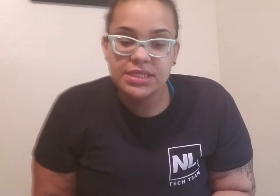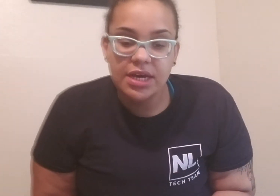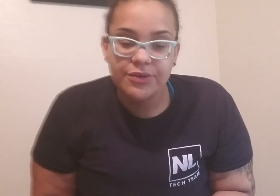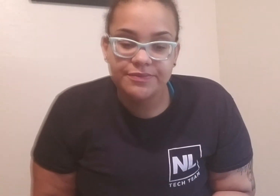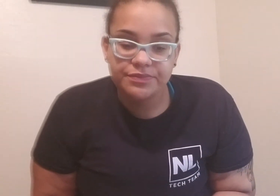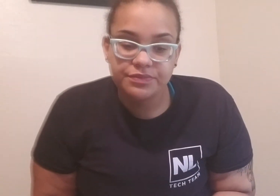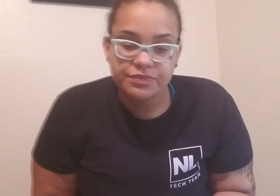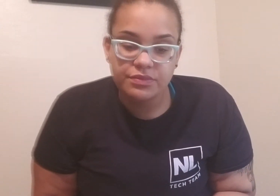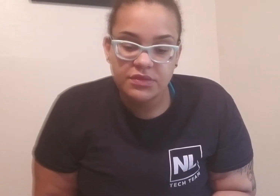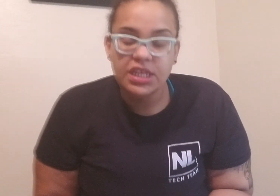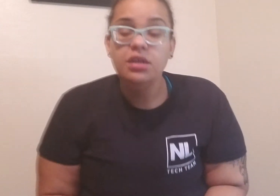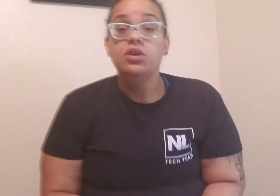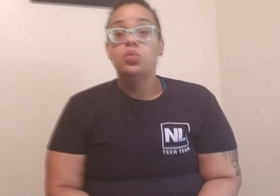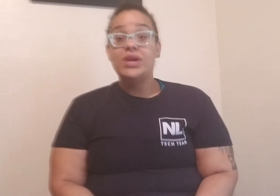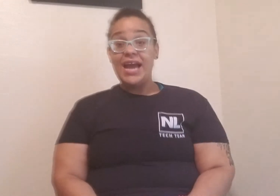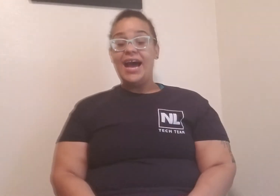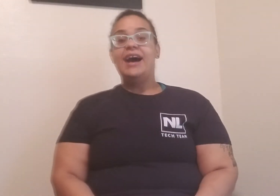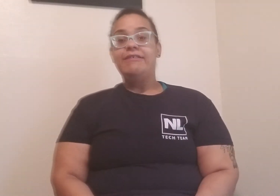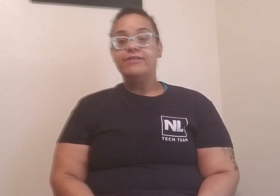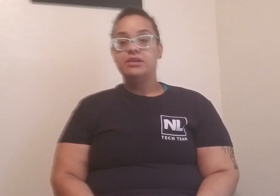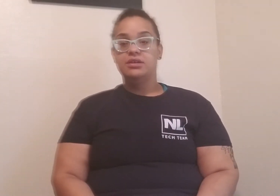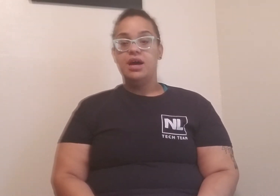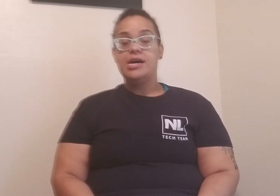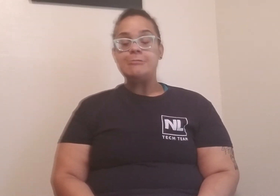So we have